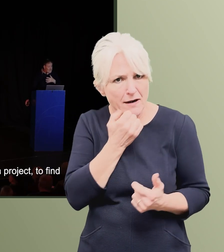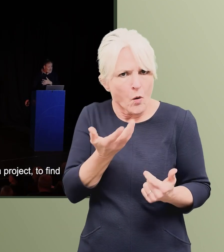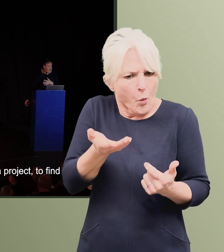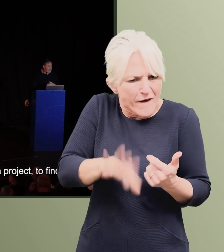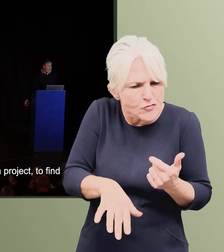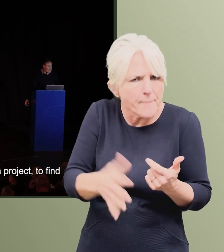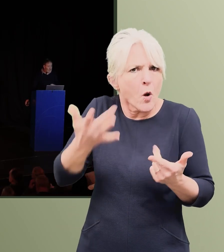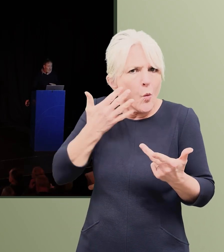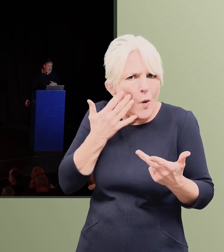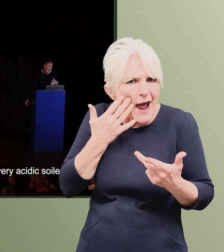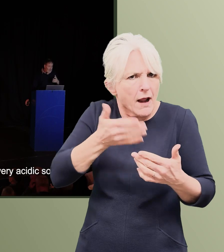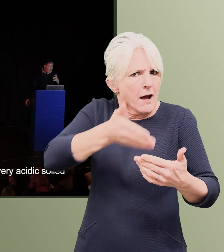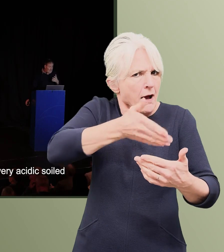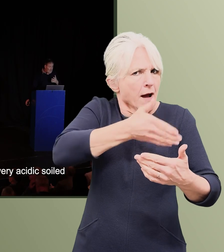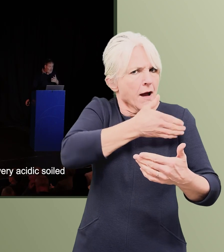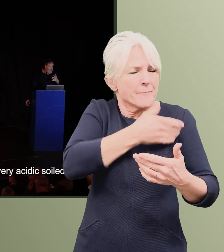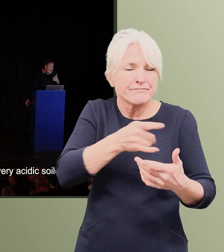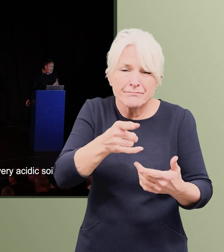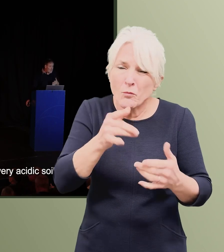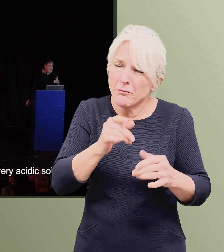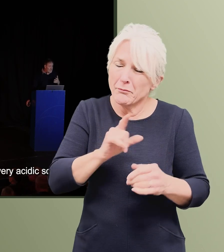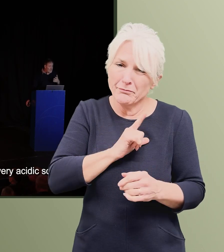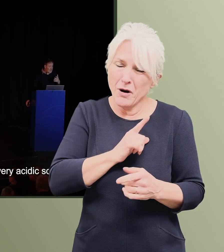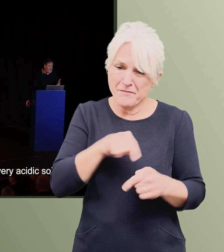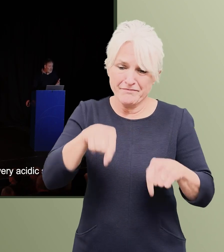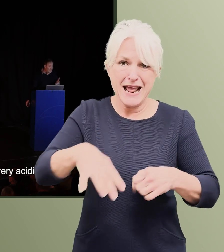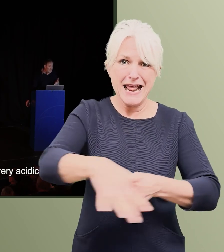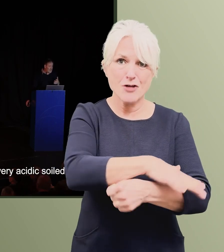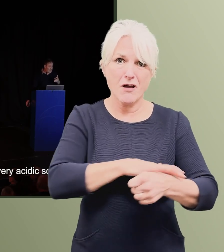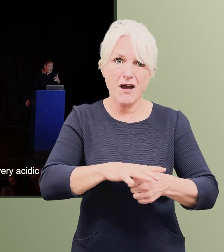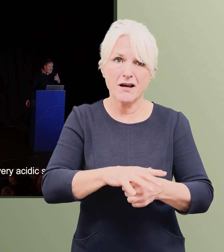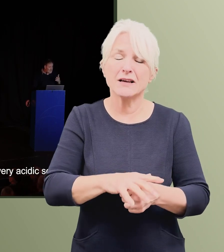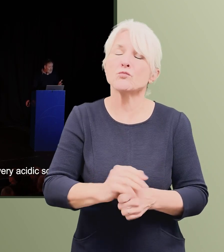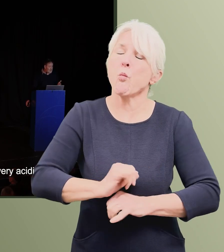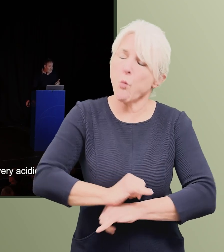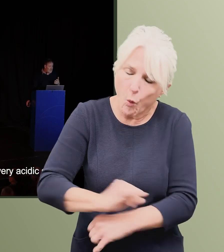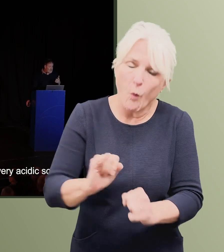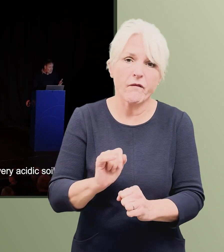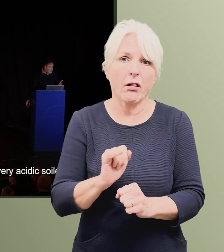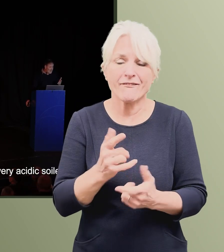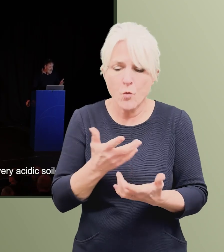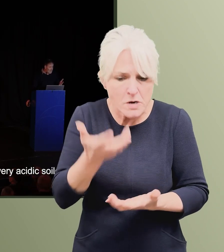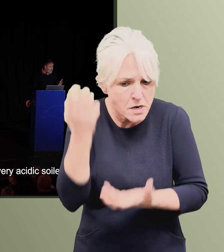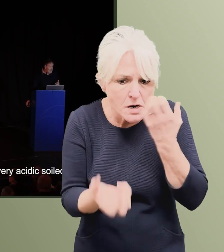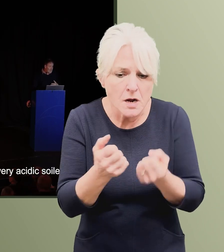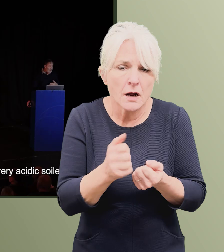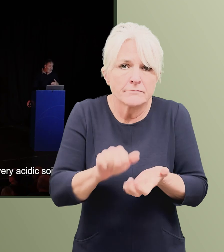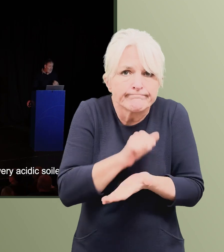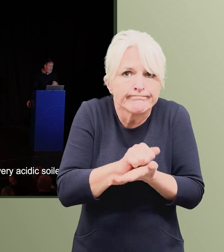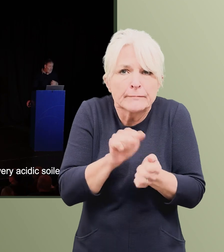to find that sort of material in an area which is traditionally known as a very, very acidic soiled